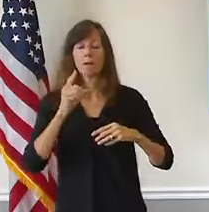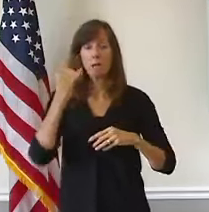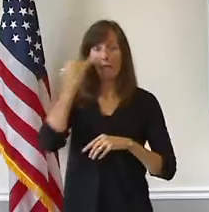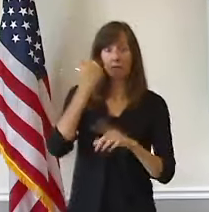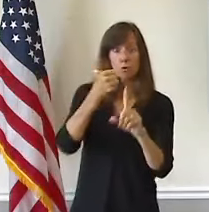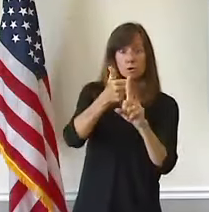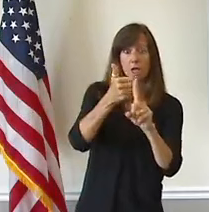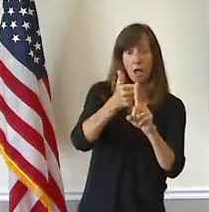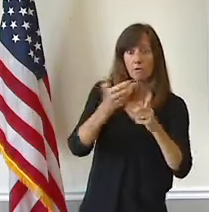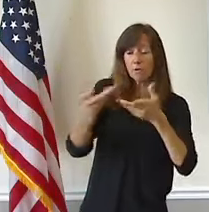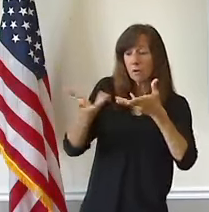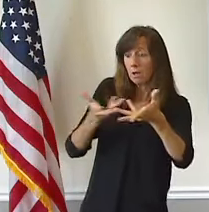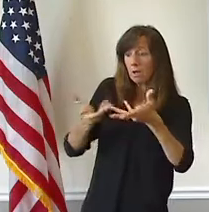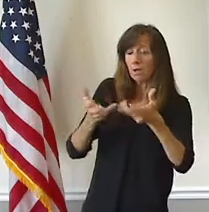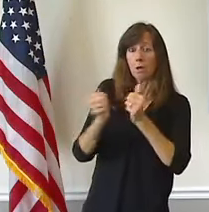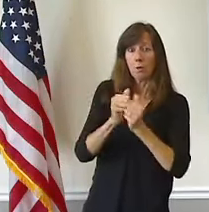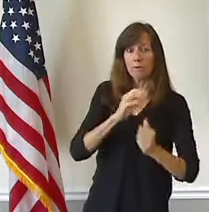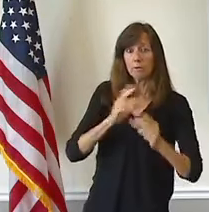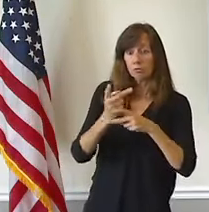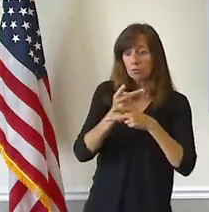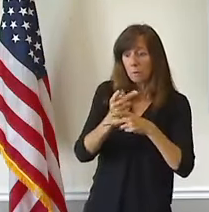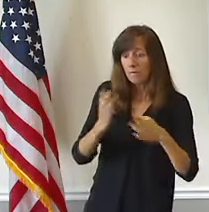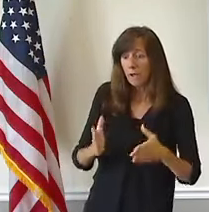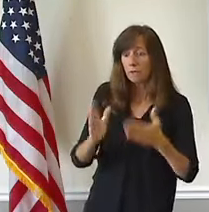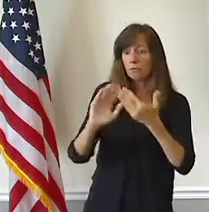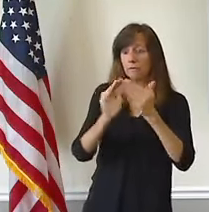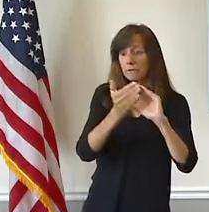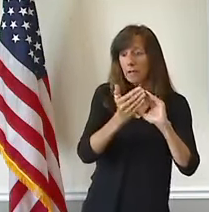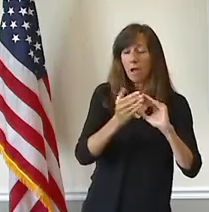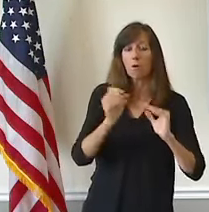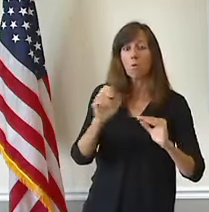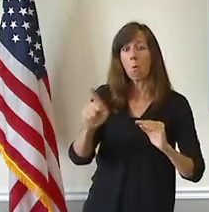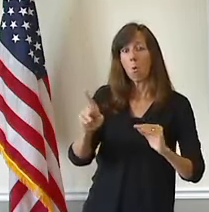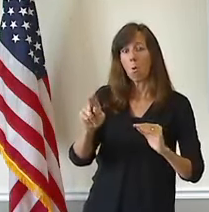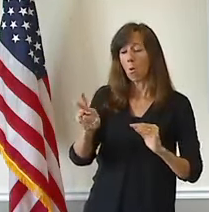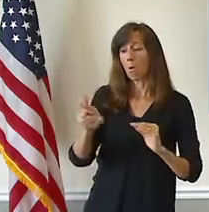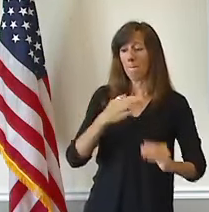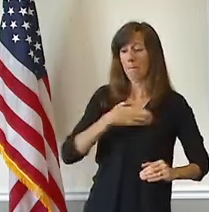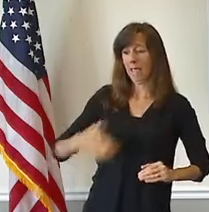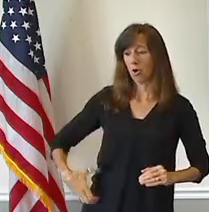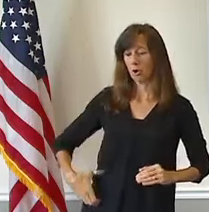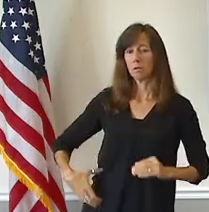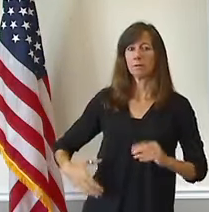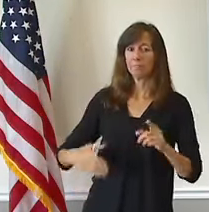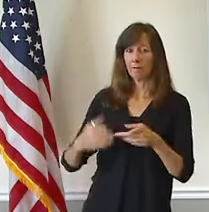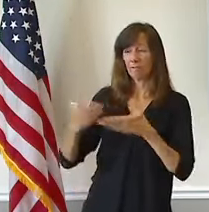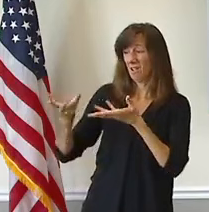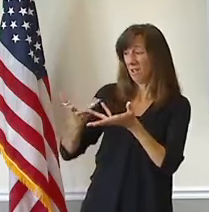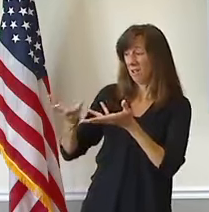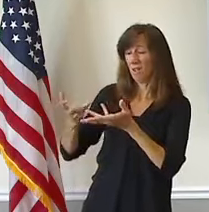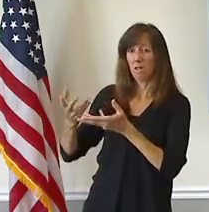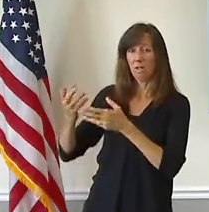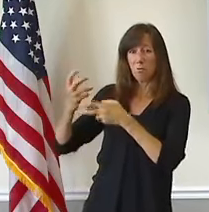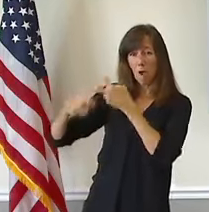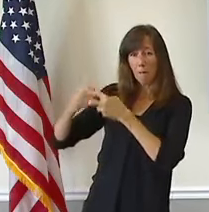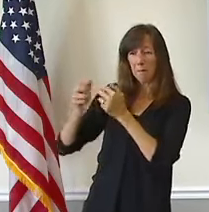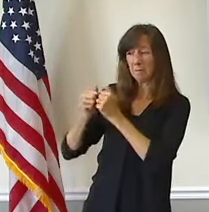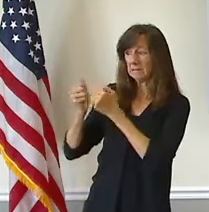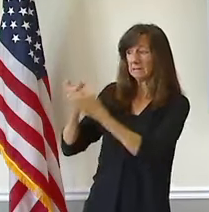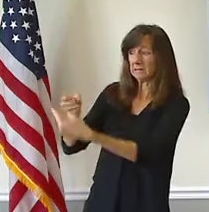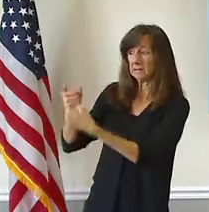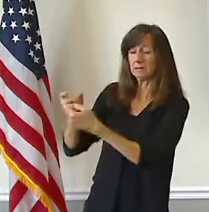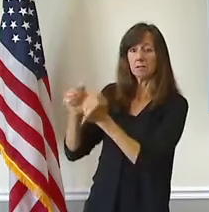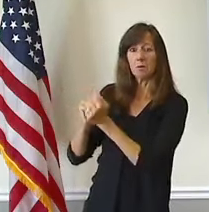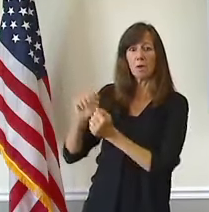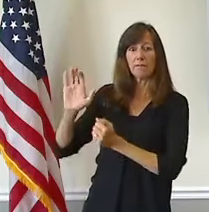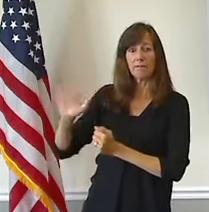more information regarding Optimum, I wouldn't put that burden on them. Until yesterday, when we were able